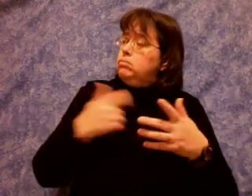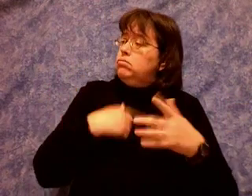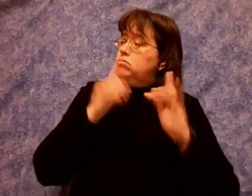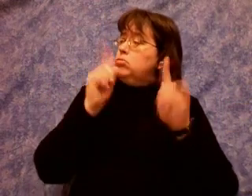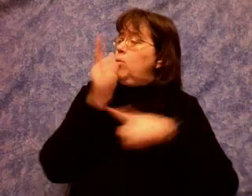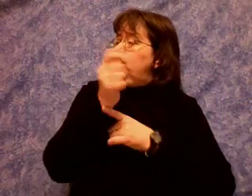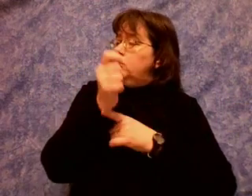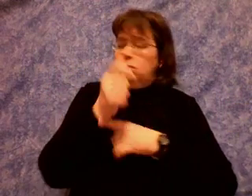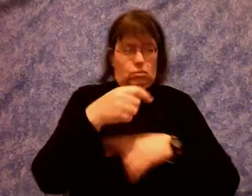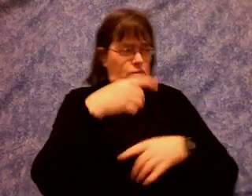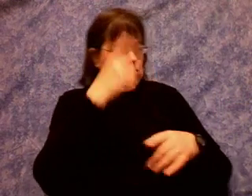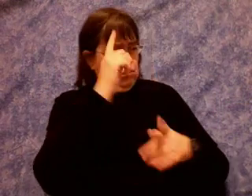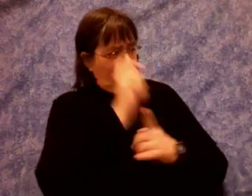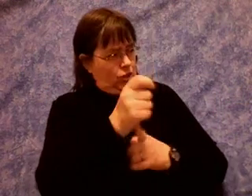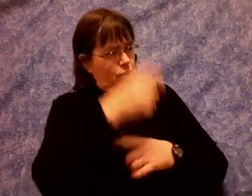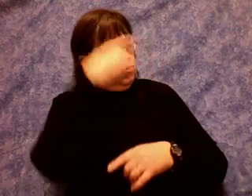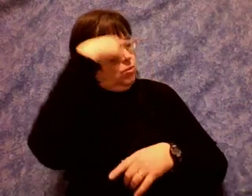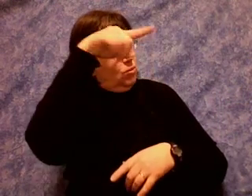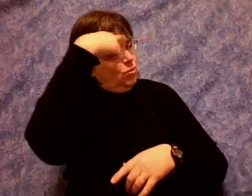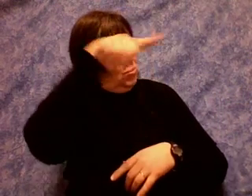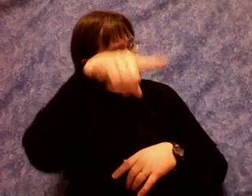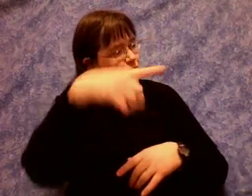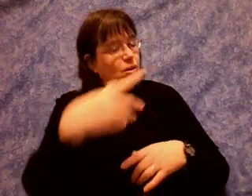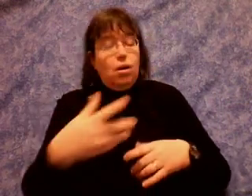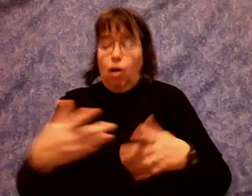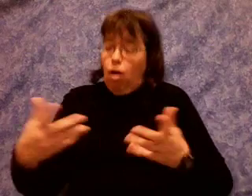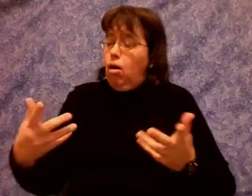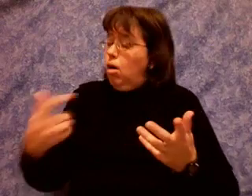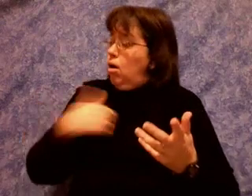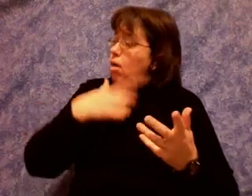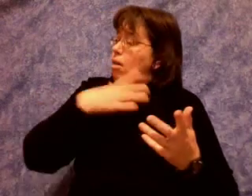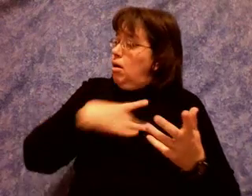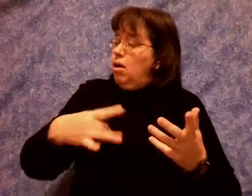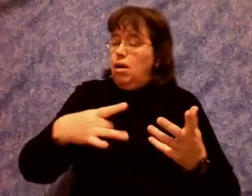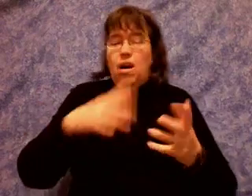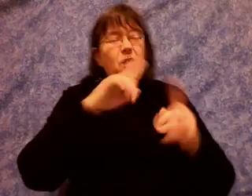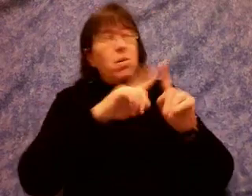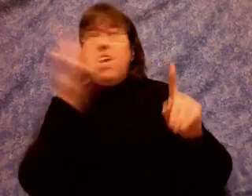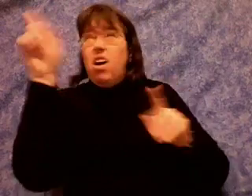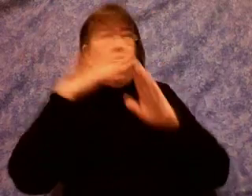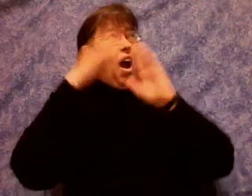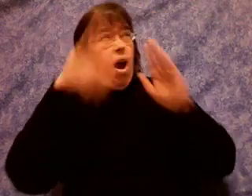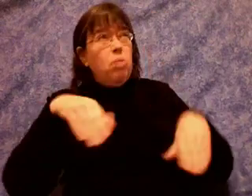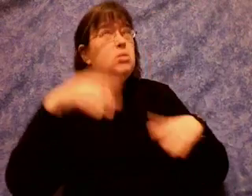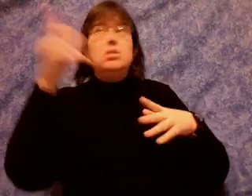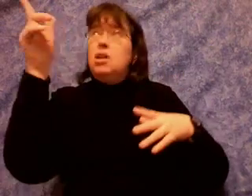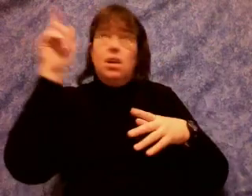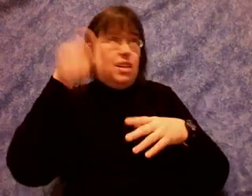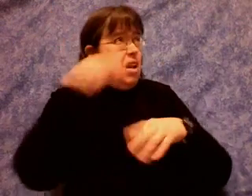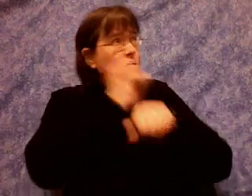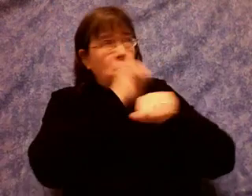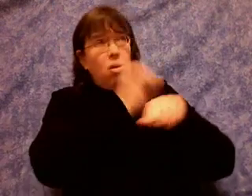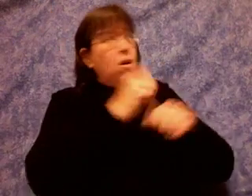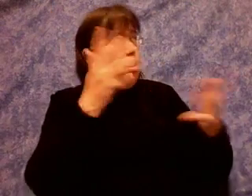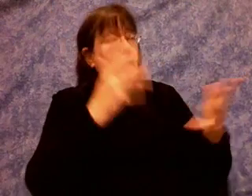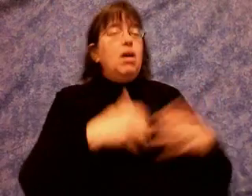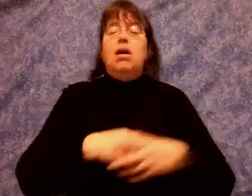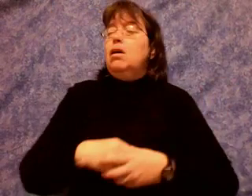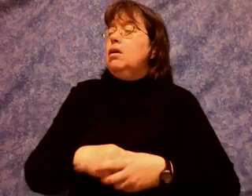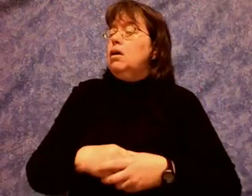father something, and my father responds. Mother says, "What are you going to do?" Father says, "I'm going fishing." Mother says, "Why?" And father says, "It's beautiful outside." The